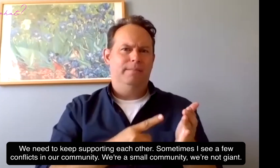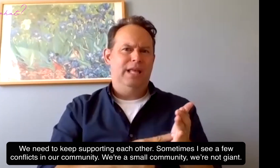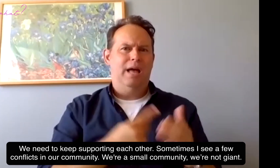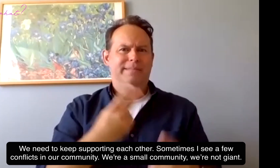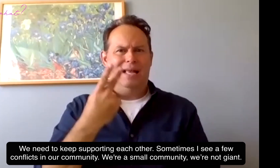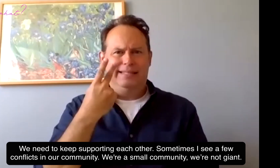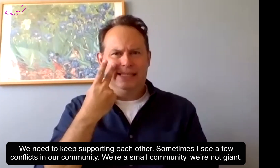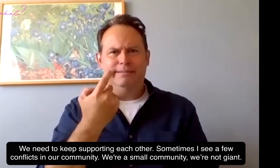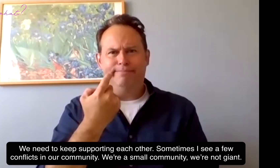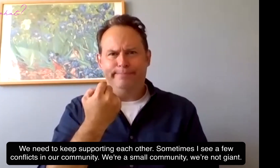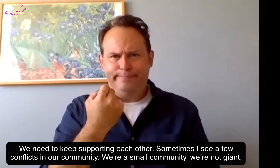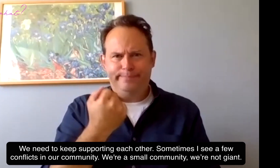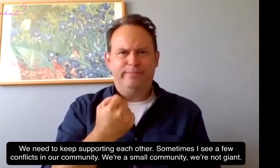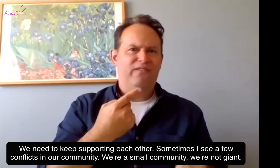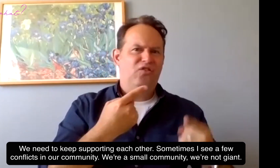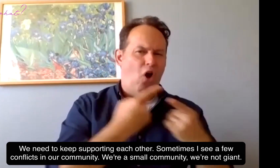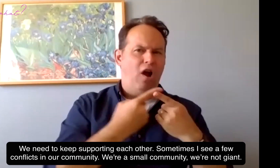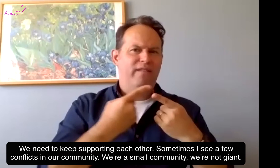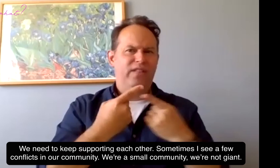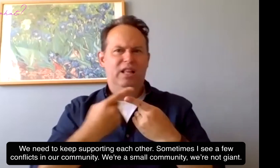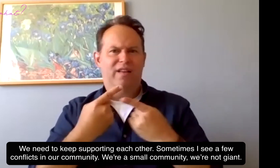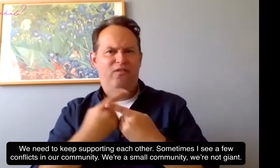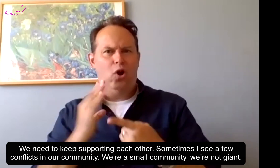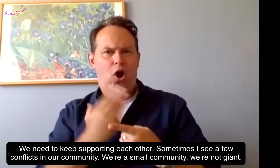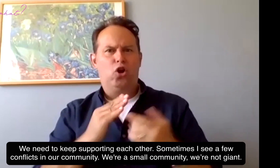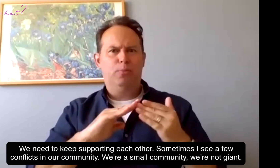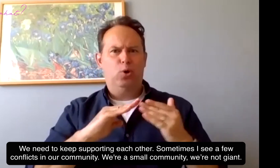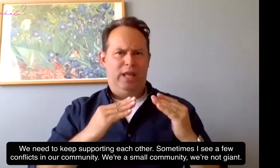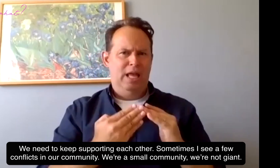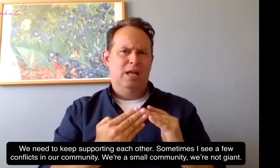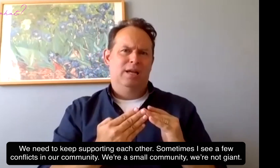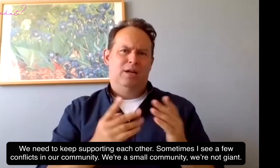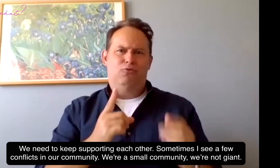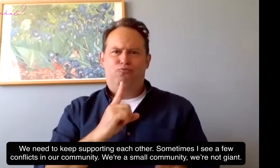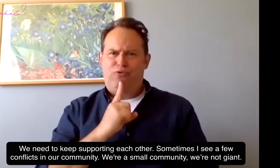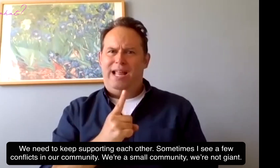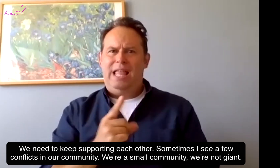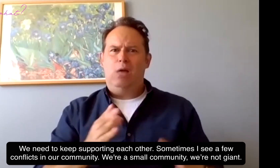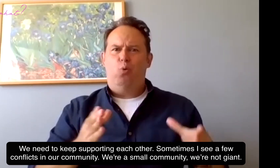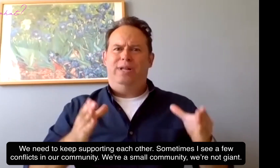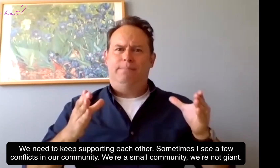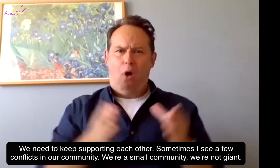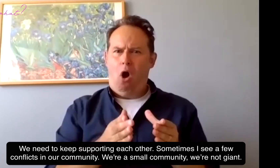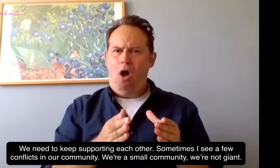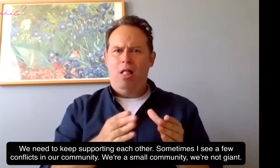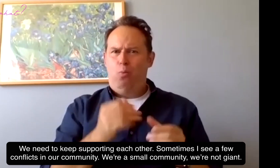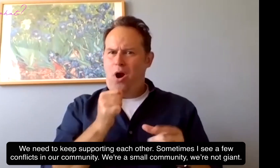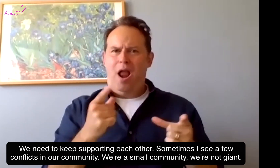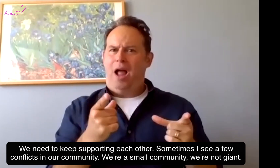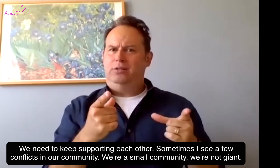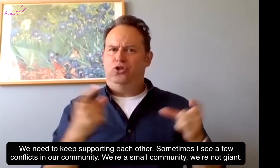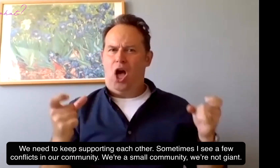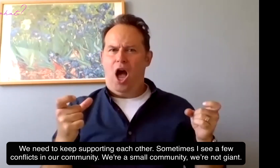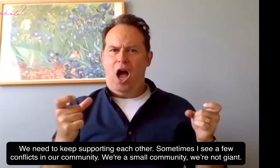Sometimes I see a few conflicts in our community. We're a small community. We're not giant.